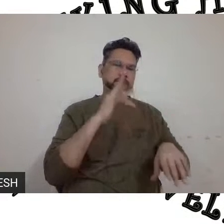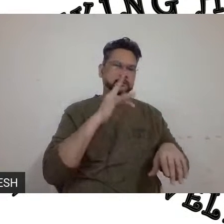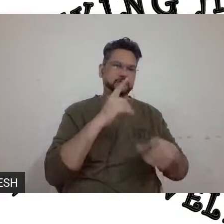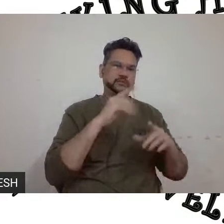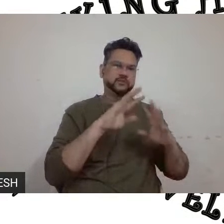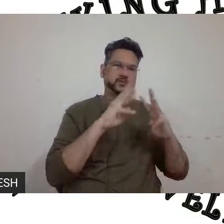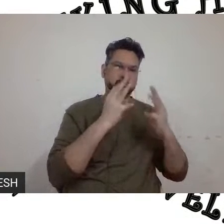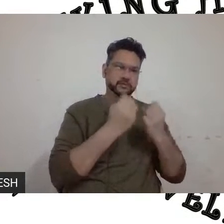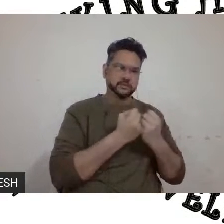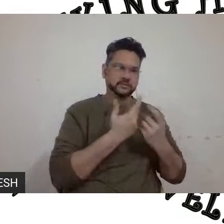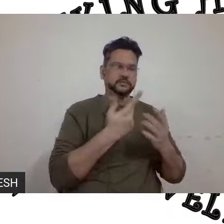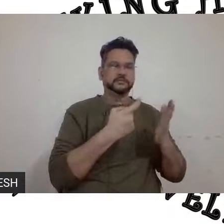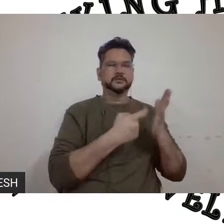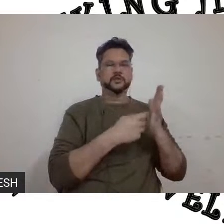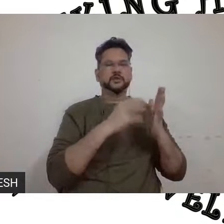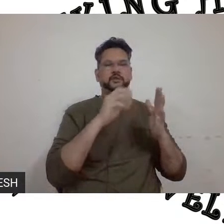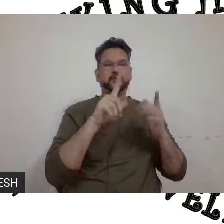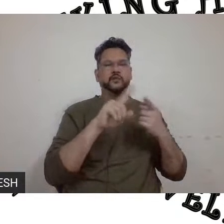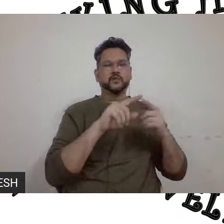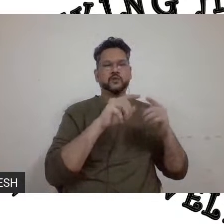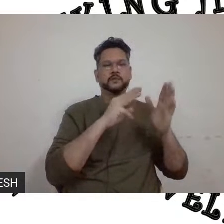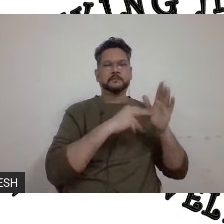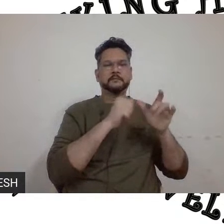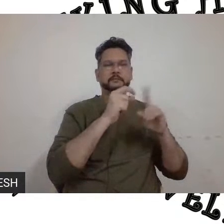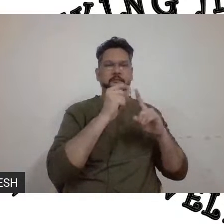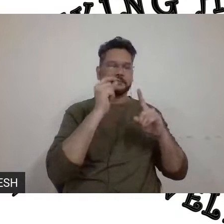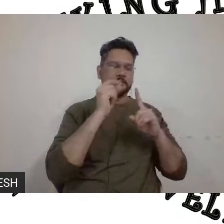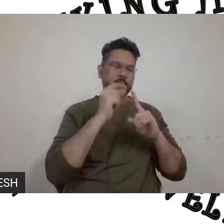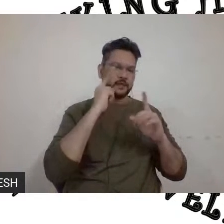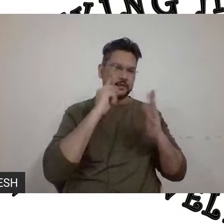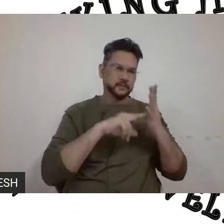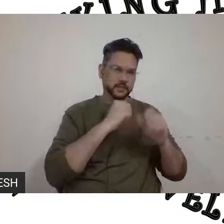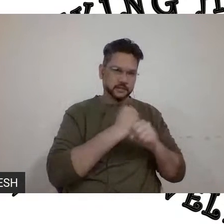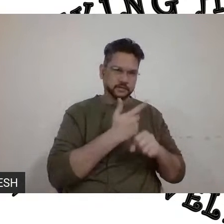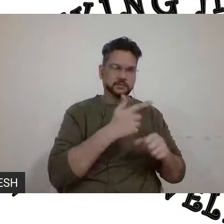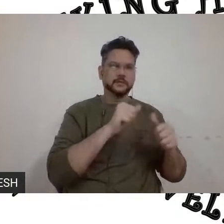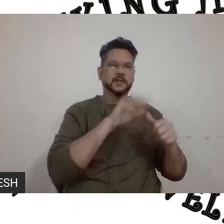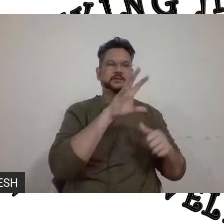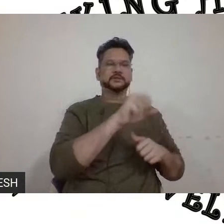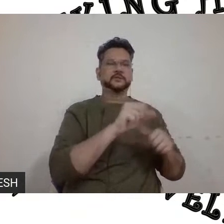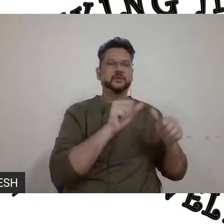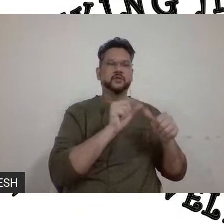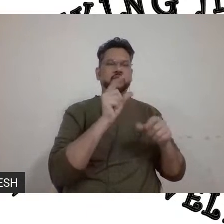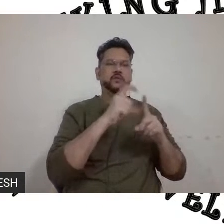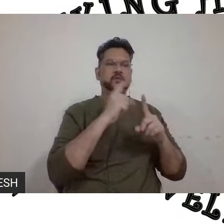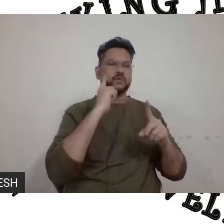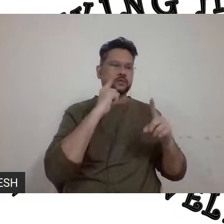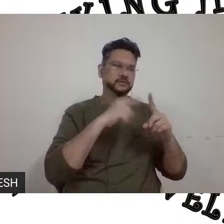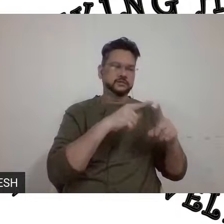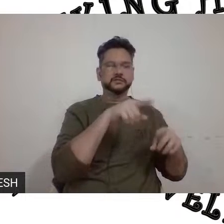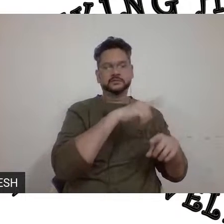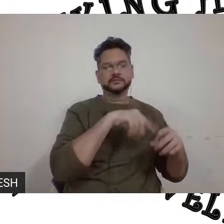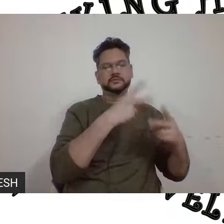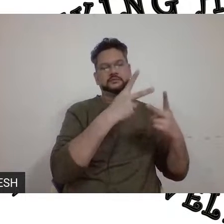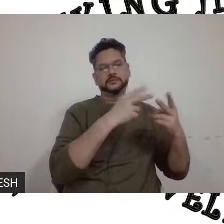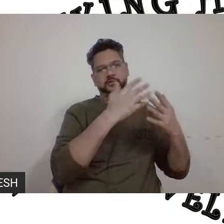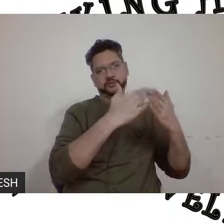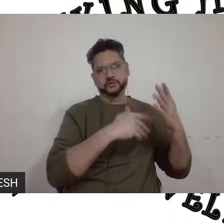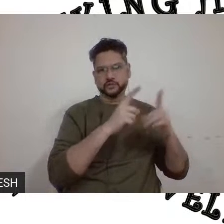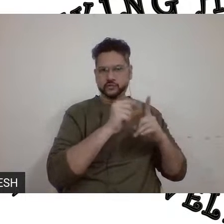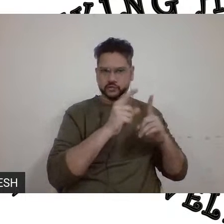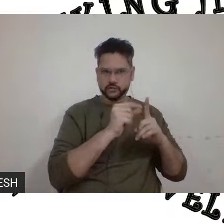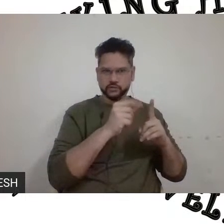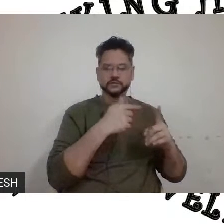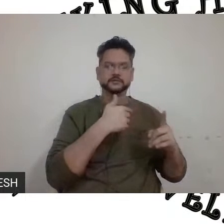we do accessible audit, which helps not only the company, as I mentioned, but it also helps the youth in getting jobs. For the fact